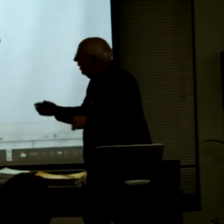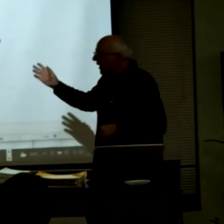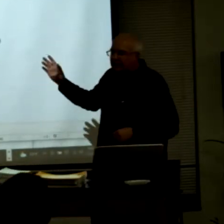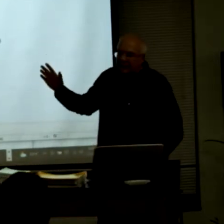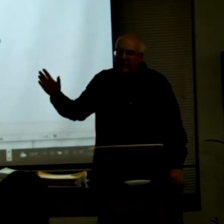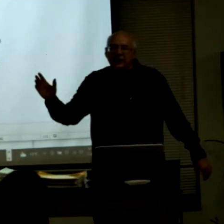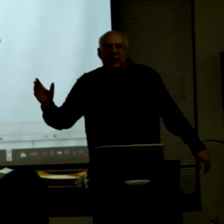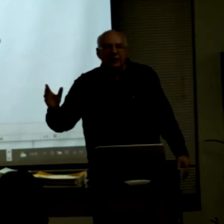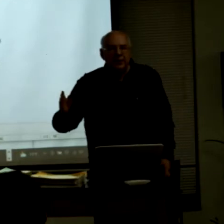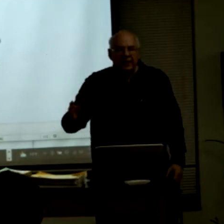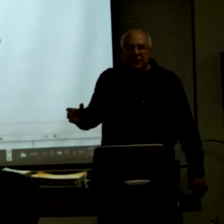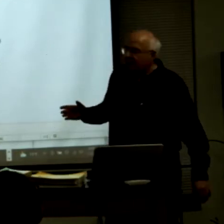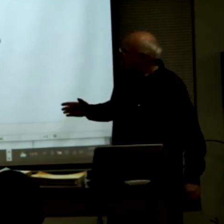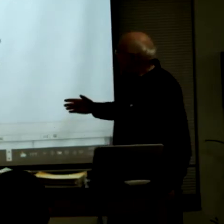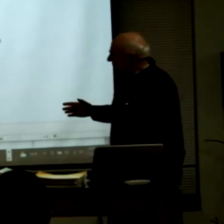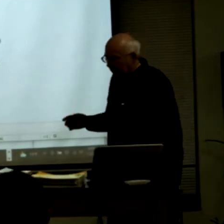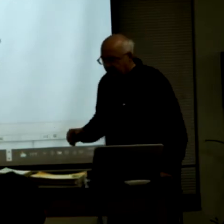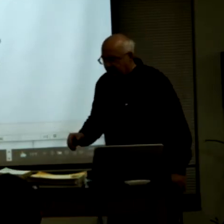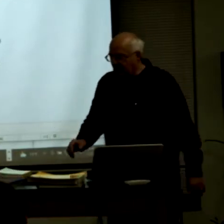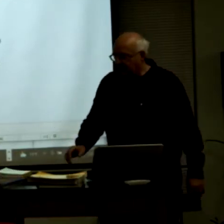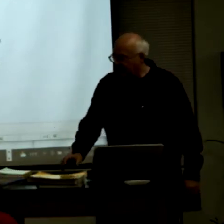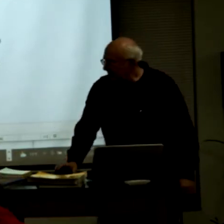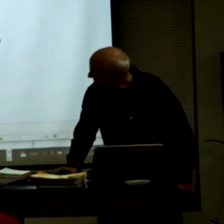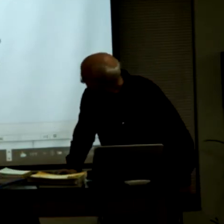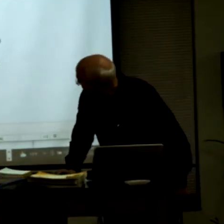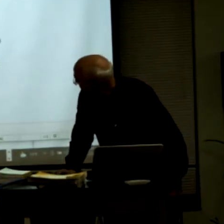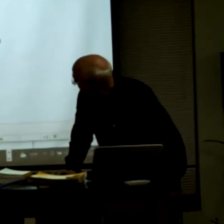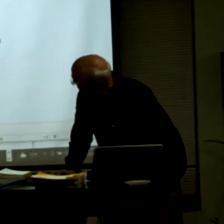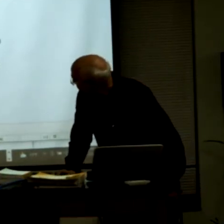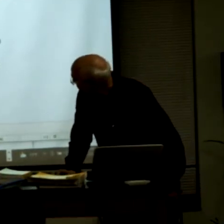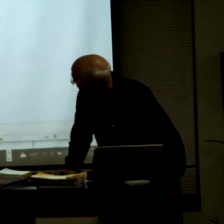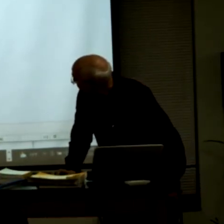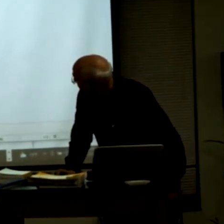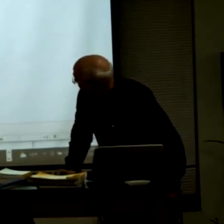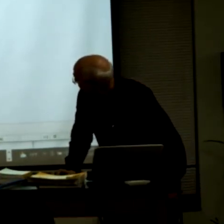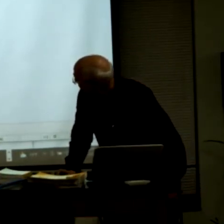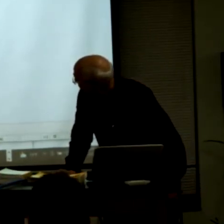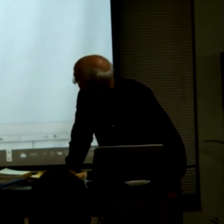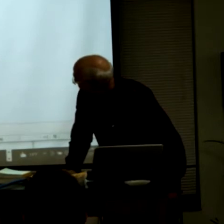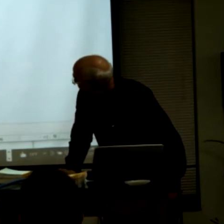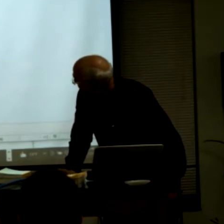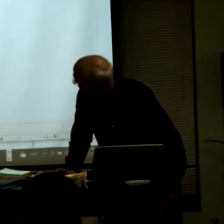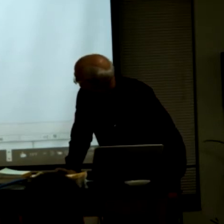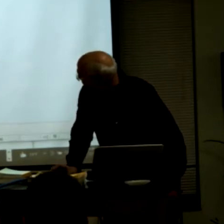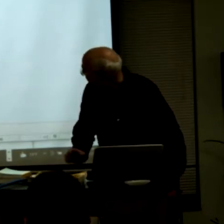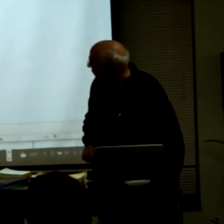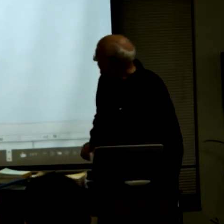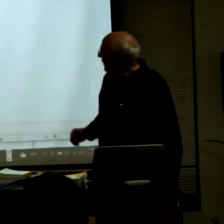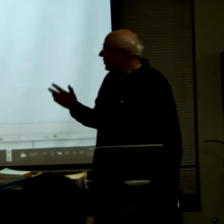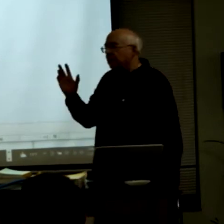Okay, so the suggested sequence of going through this was ABC alphabet, numbers, and then some